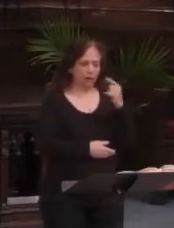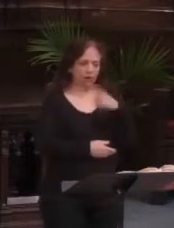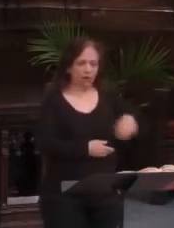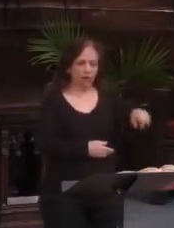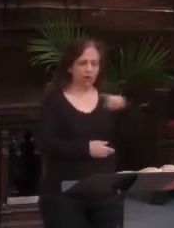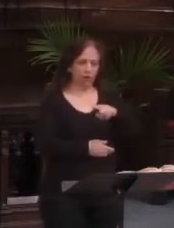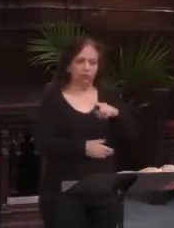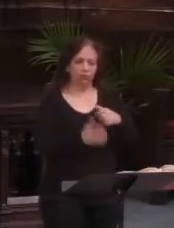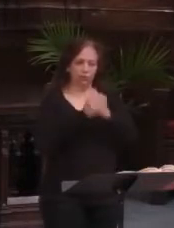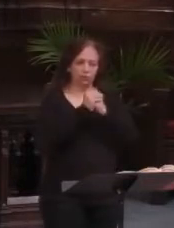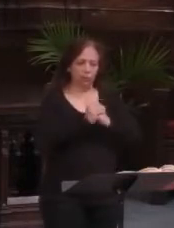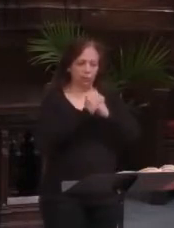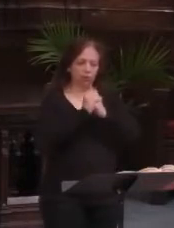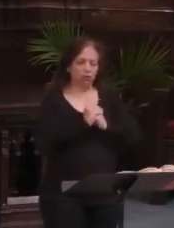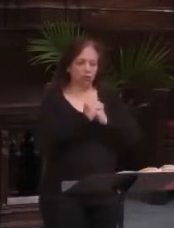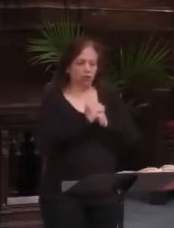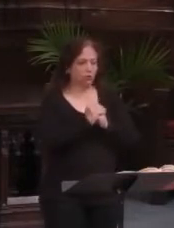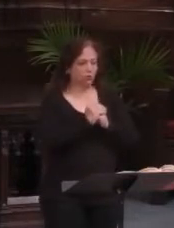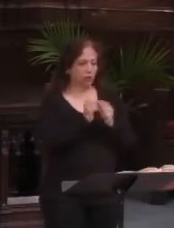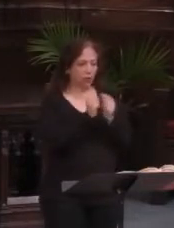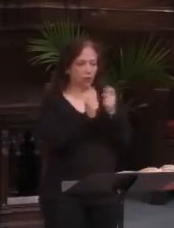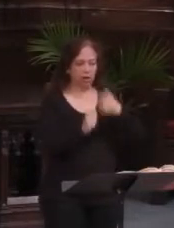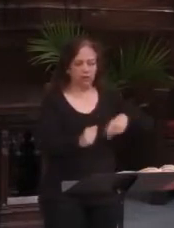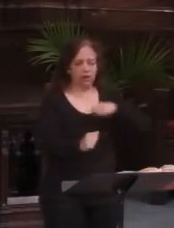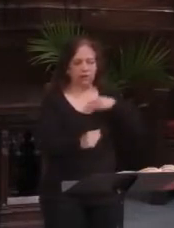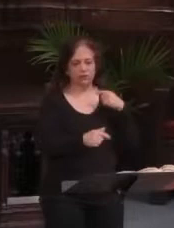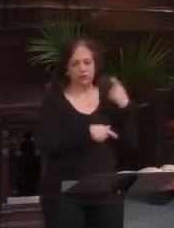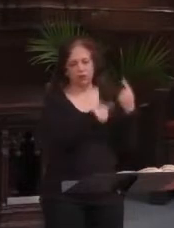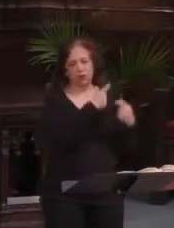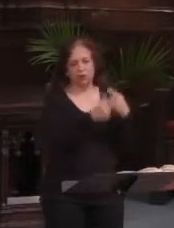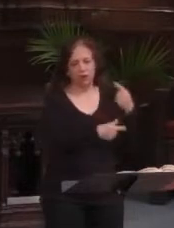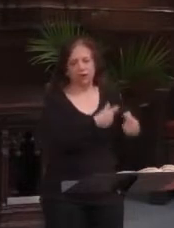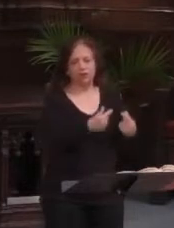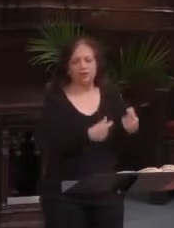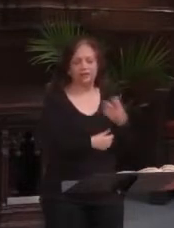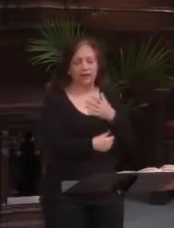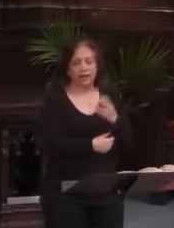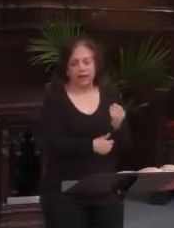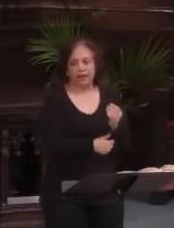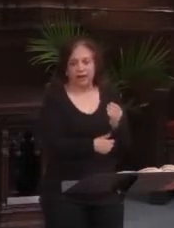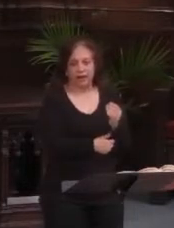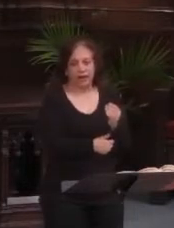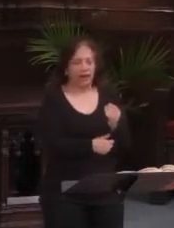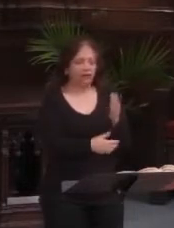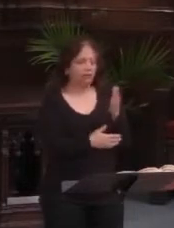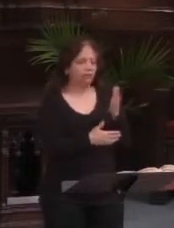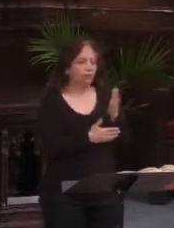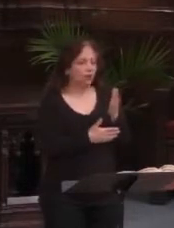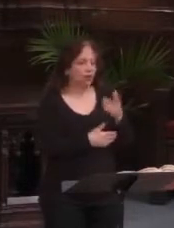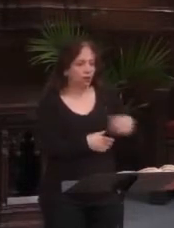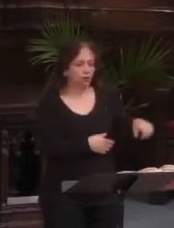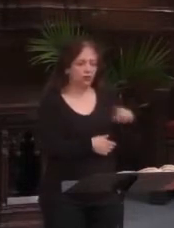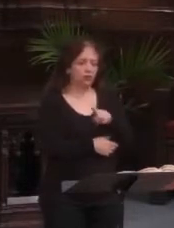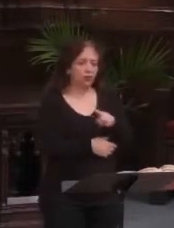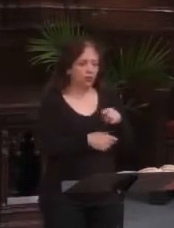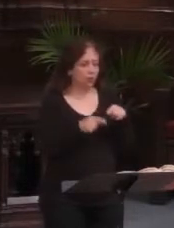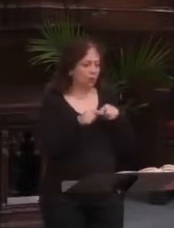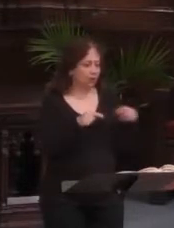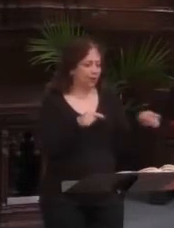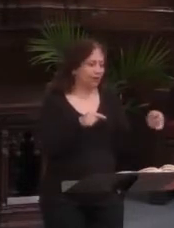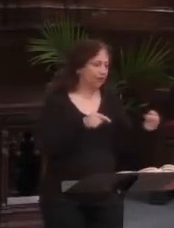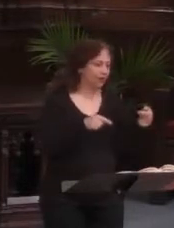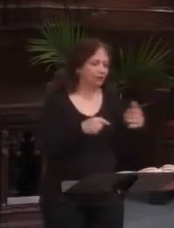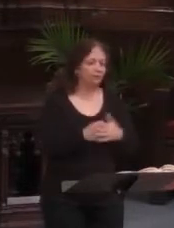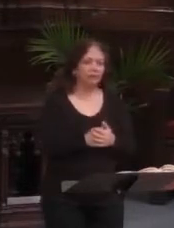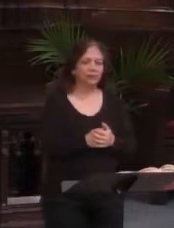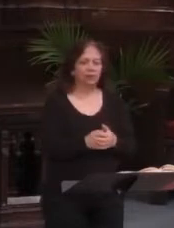been worshiping with us for generations, and those of you who are with us from just down the street. We are grateful for each and